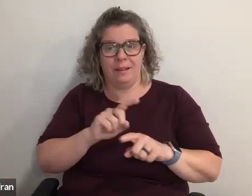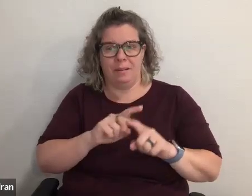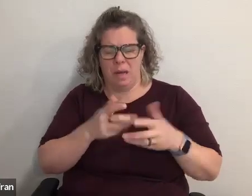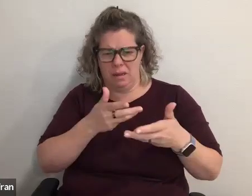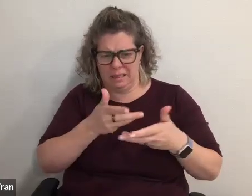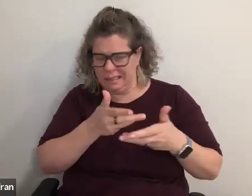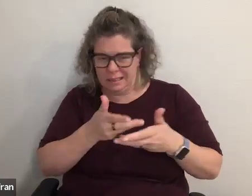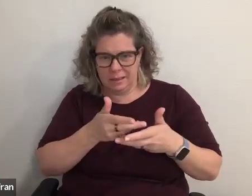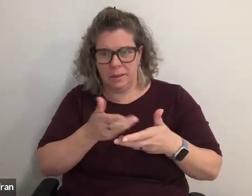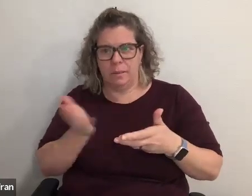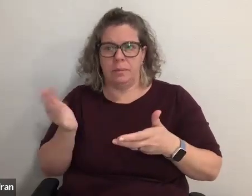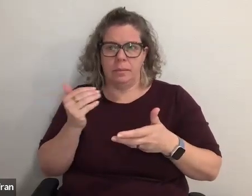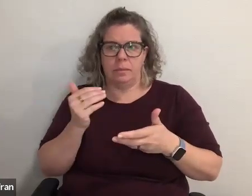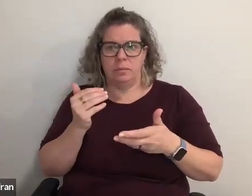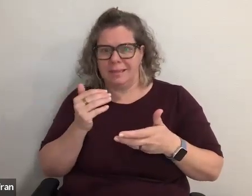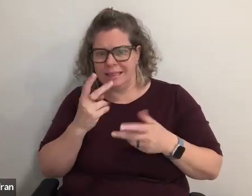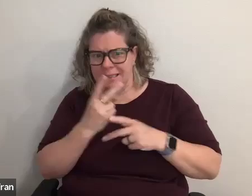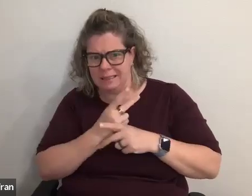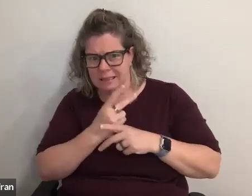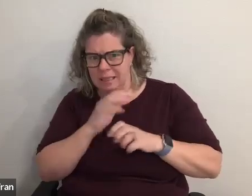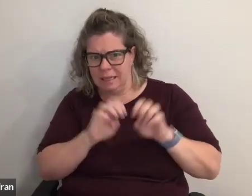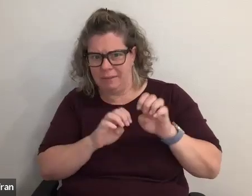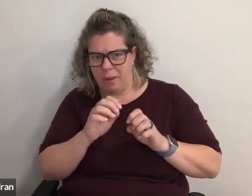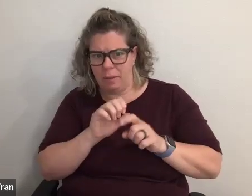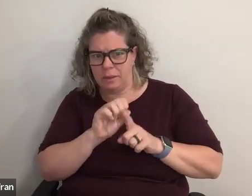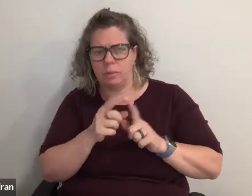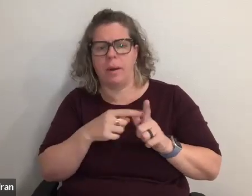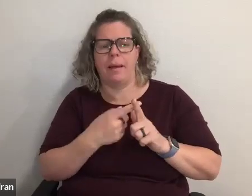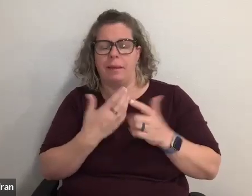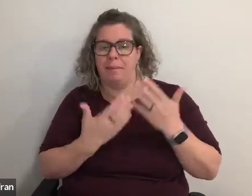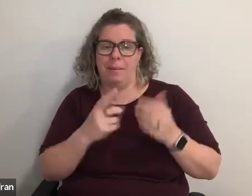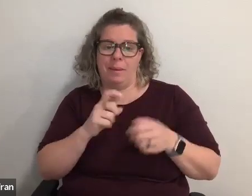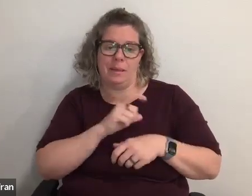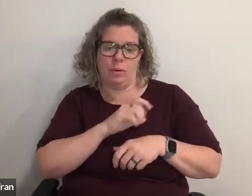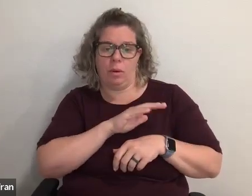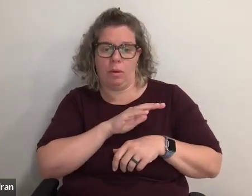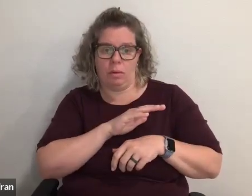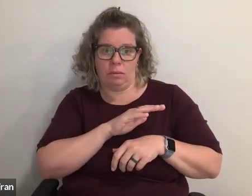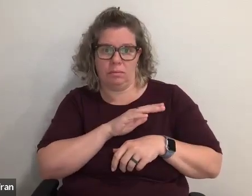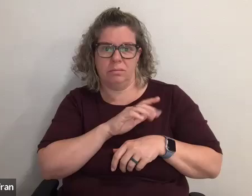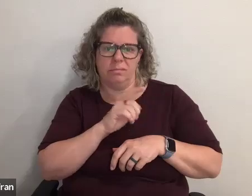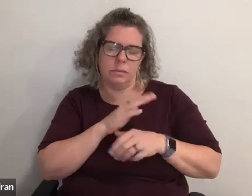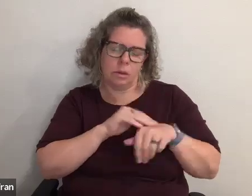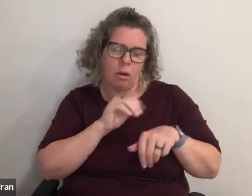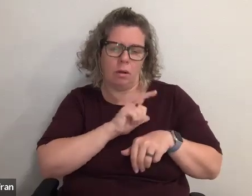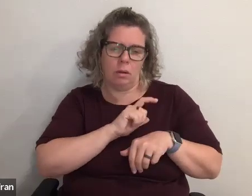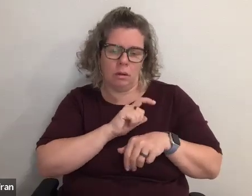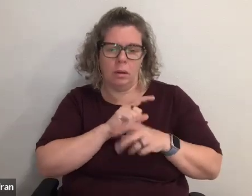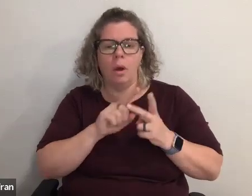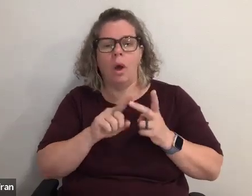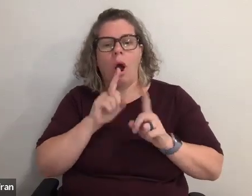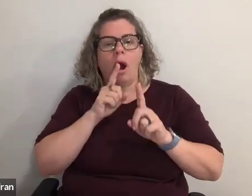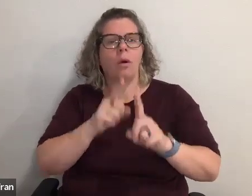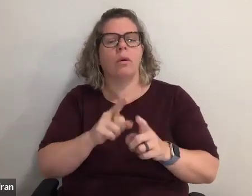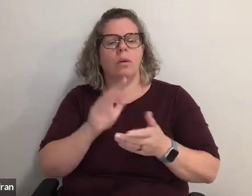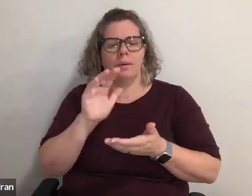we have to bring law enforcement in. And then the other end of that is reducing emergency room visits and psychiatric admissions